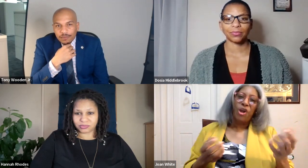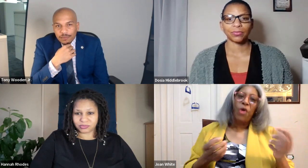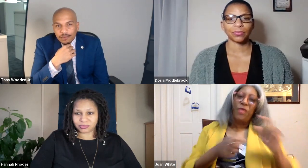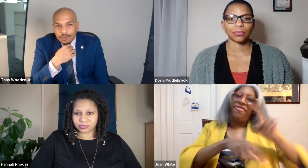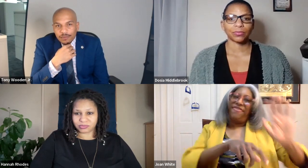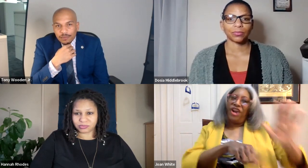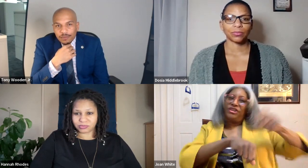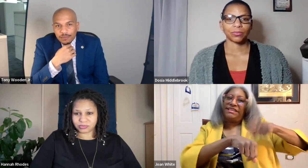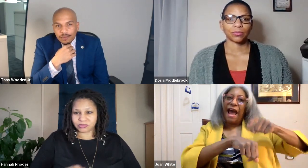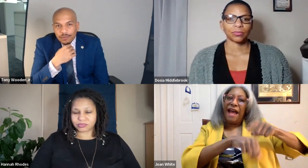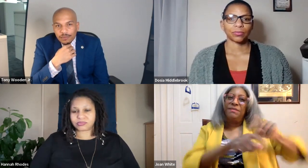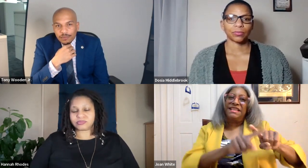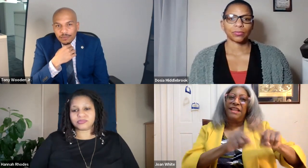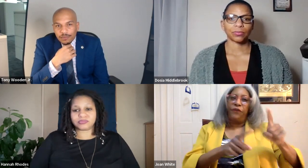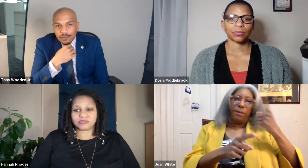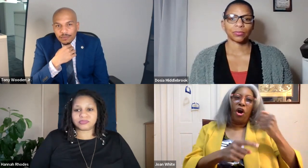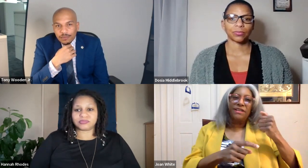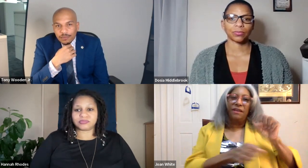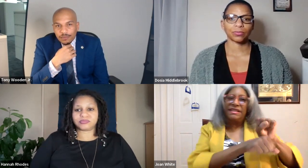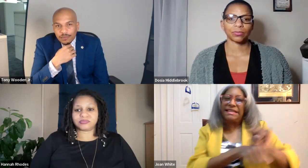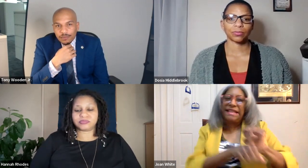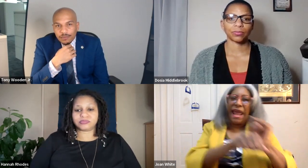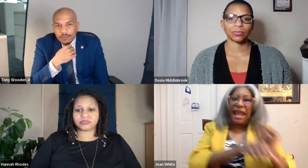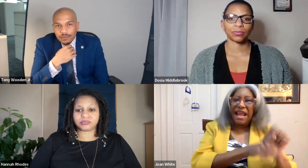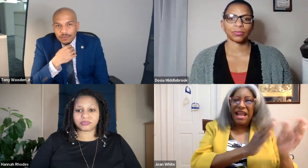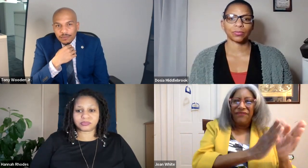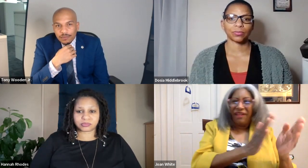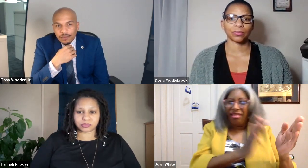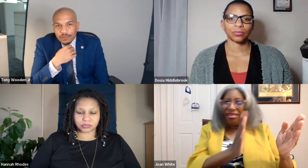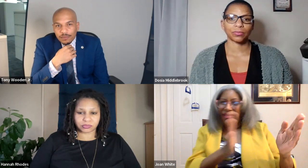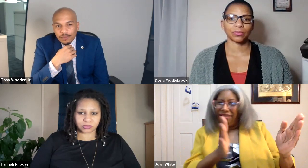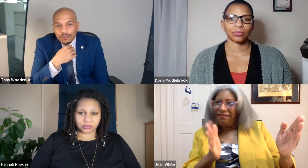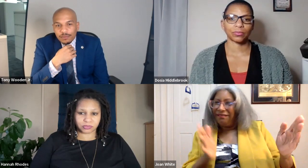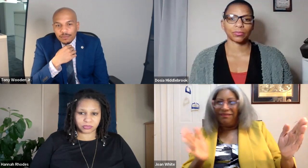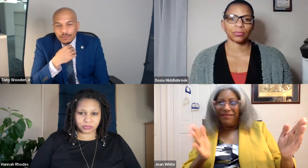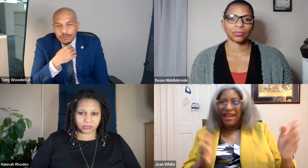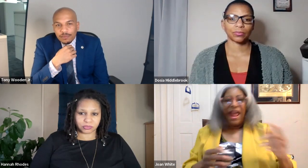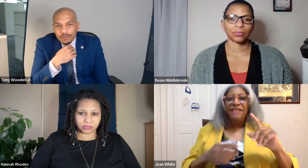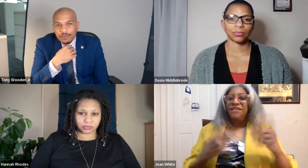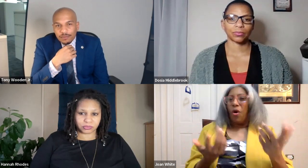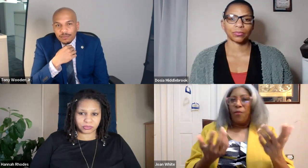time where there was much privilege or success for Black families. And so